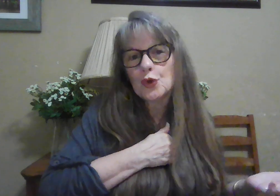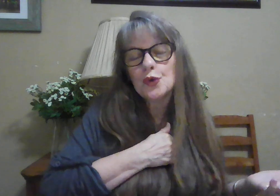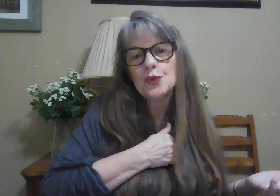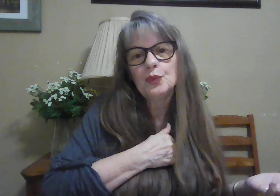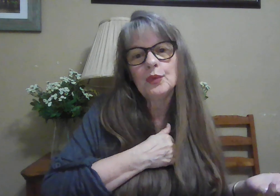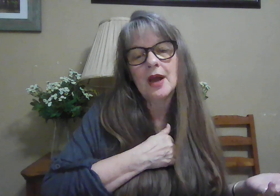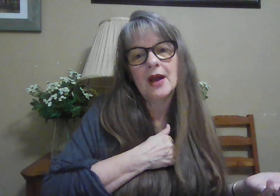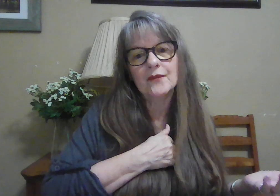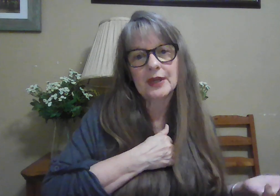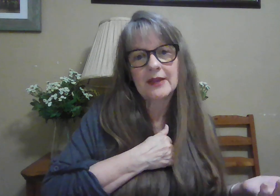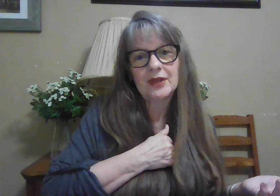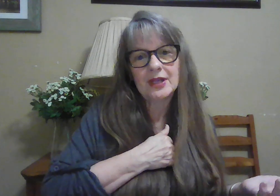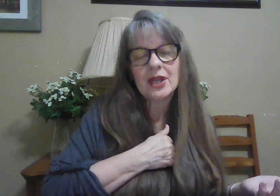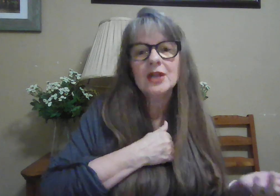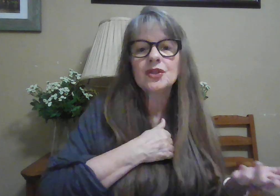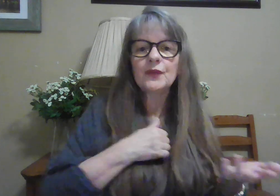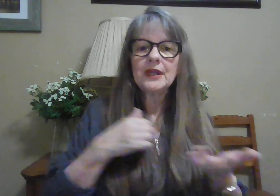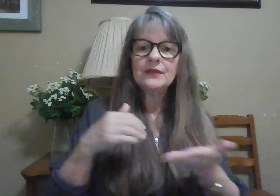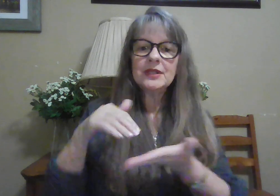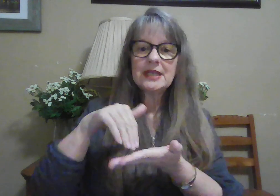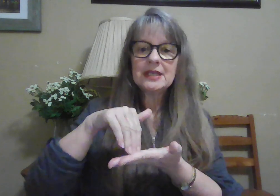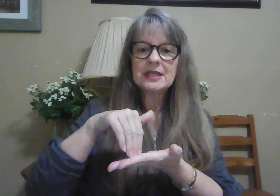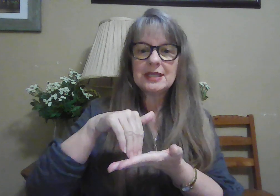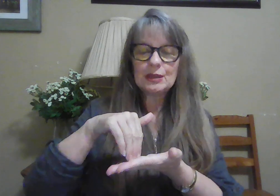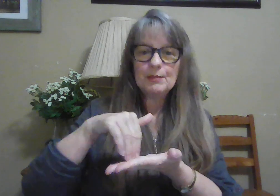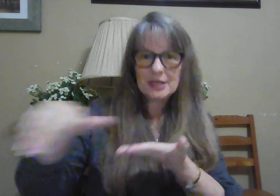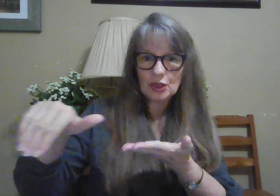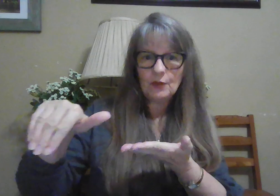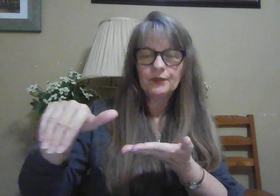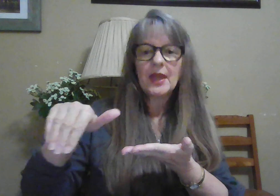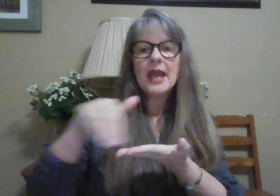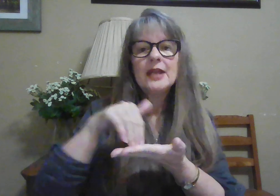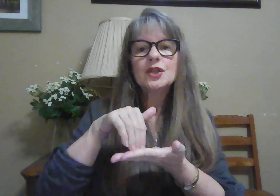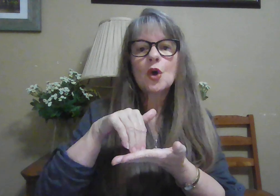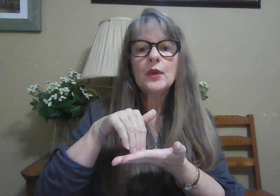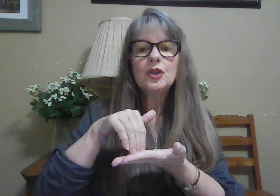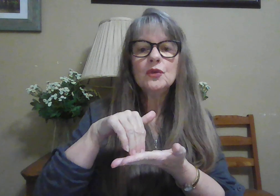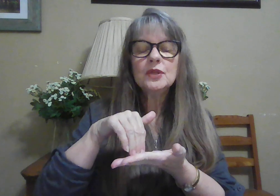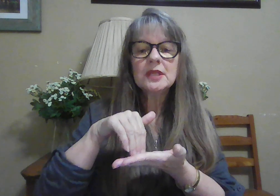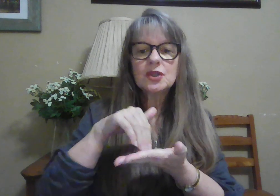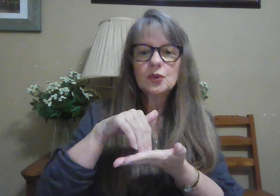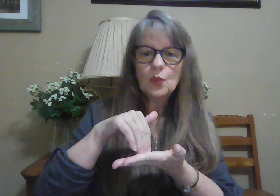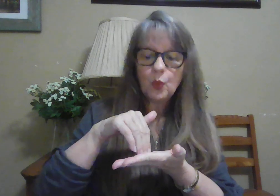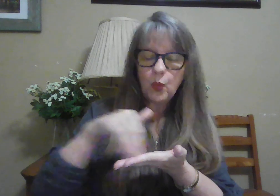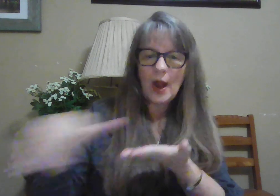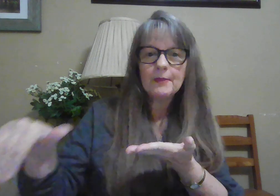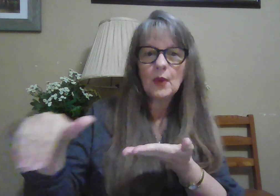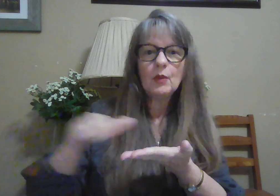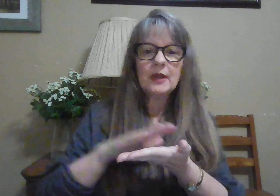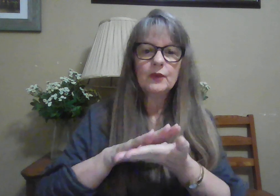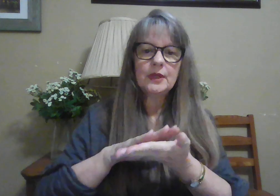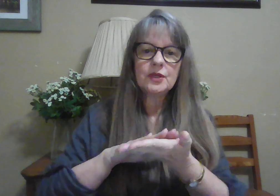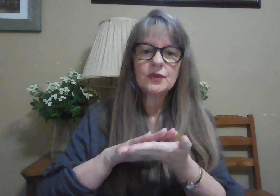include forgiveness. So forgiveness is a dismissal. And so we use this to wipe away whatever it is. So this